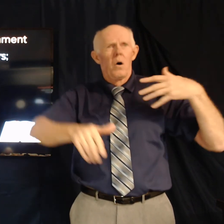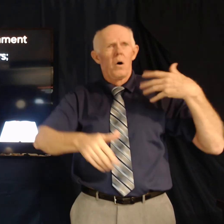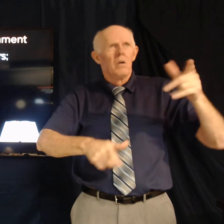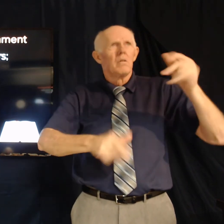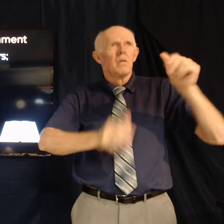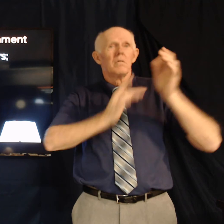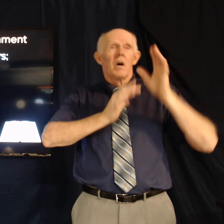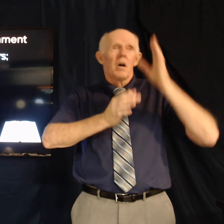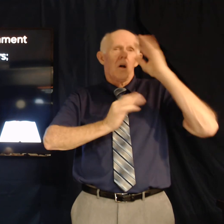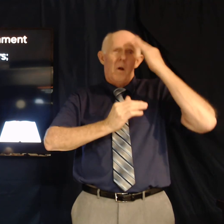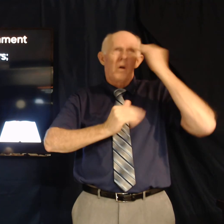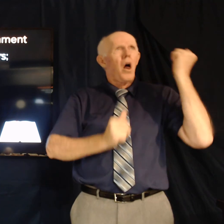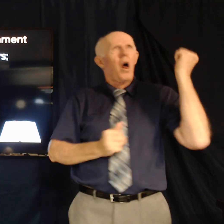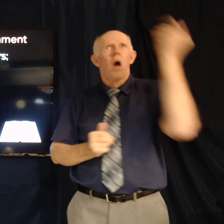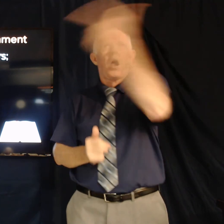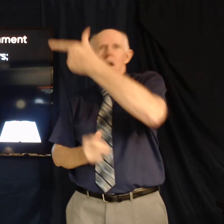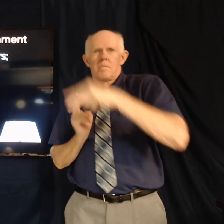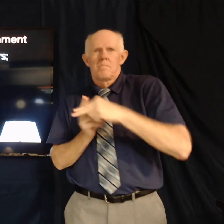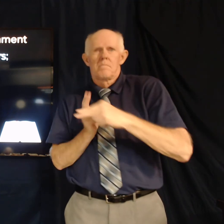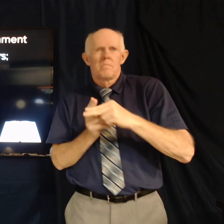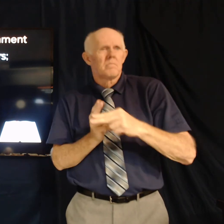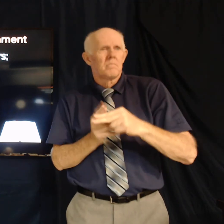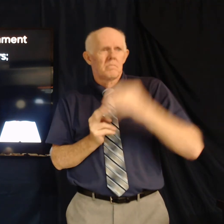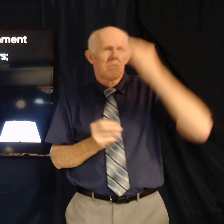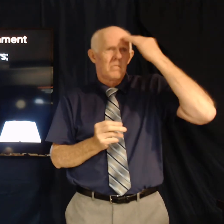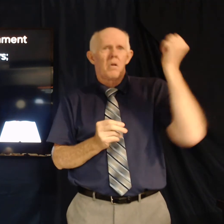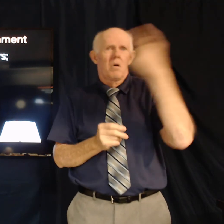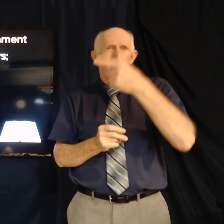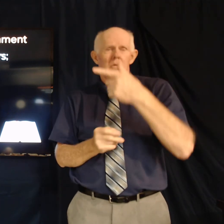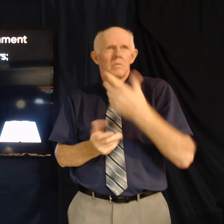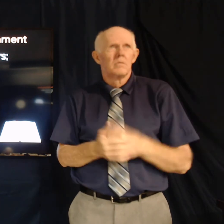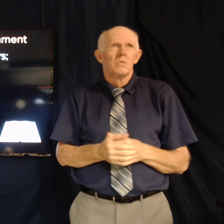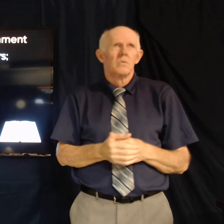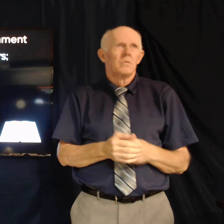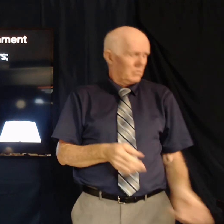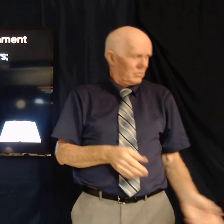It's all over the world. He knows everything.